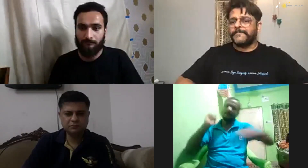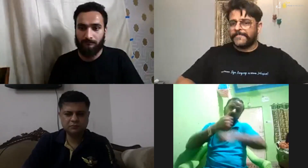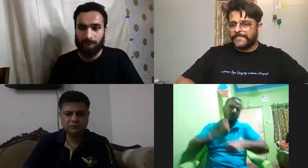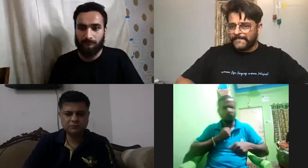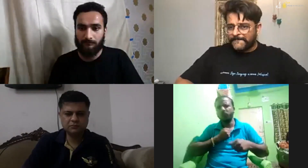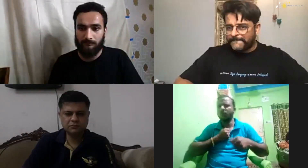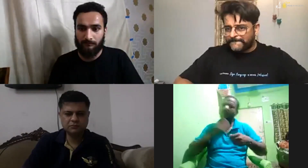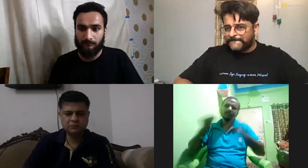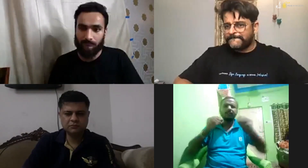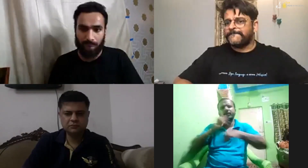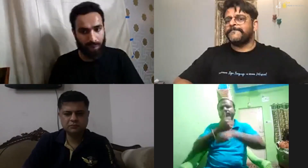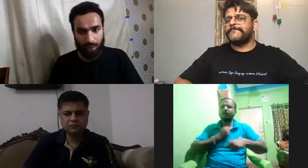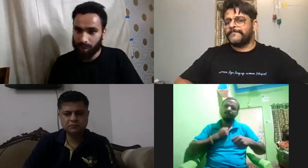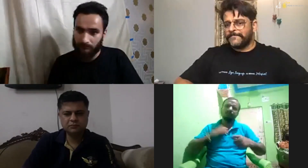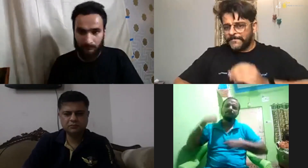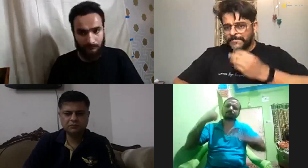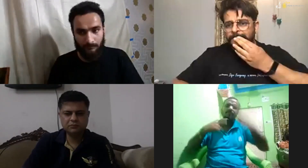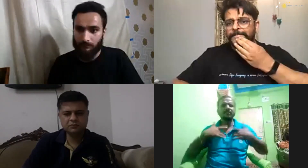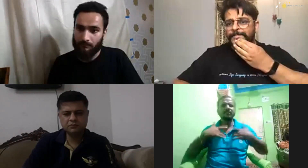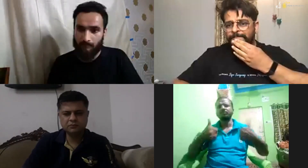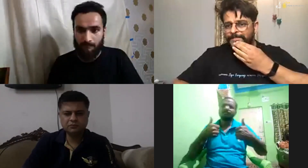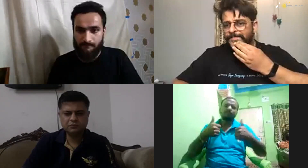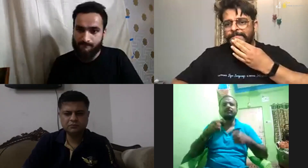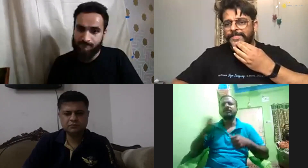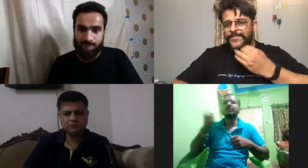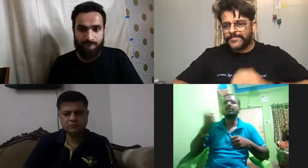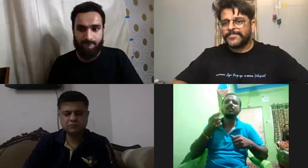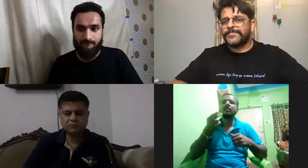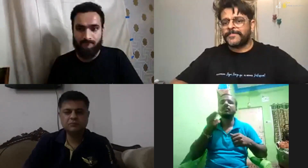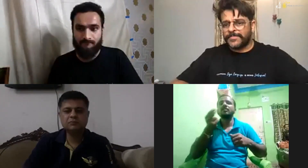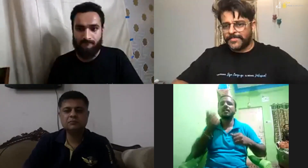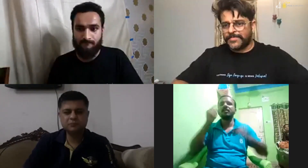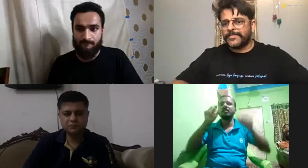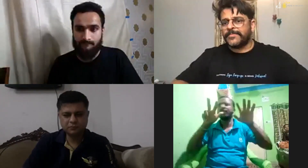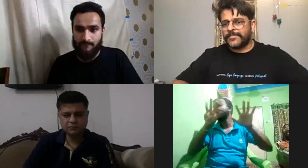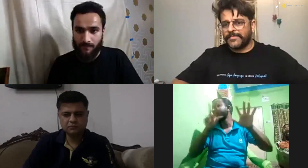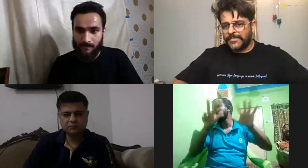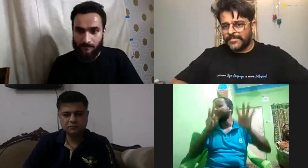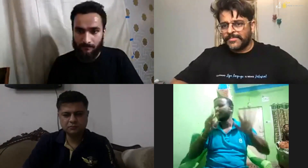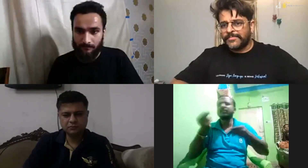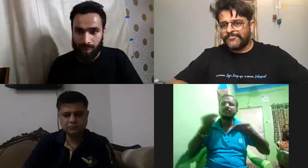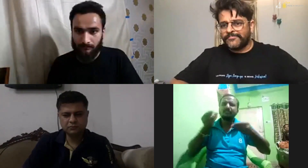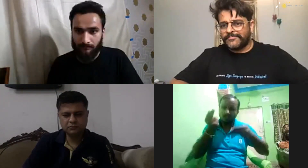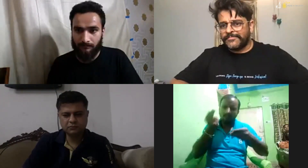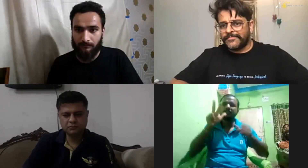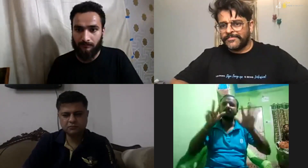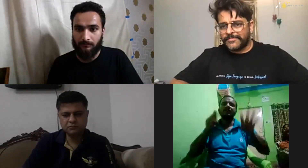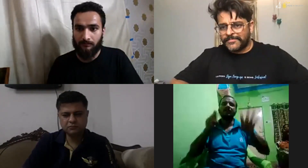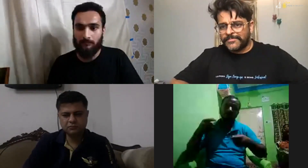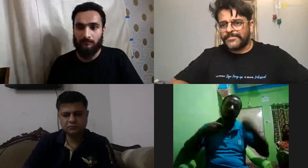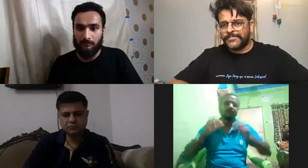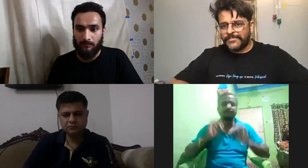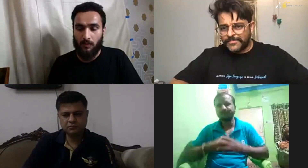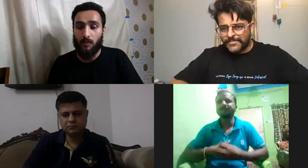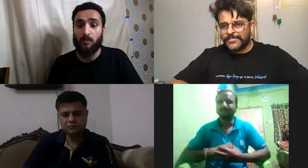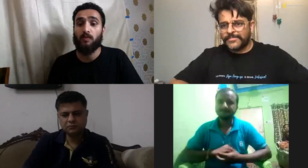It's near that place. And yeah, it's our own shop, it's our own business, and we've been going well. It's around 8,000 is